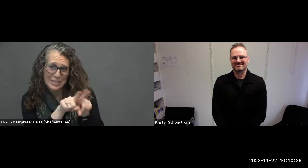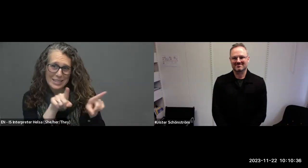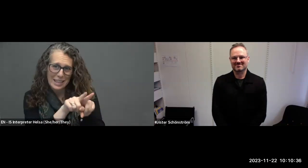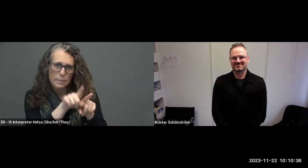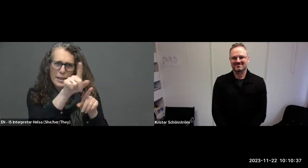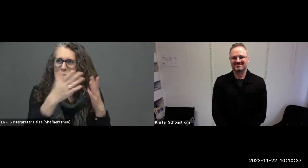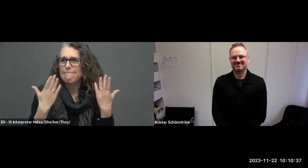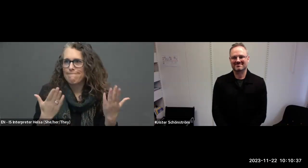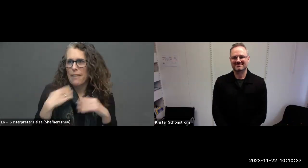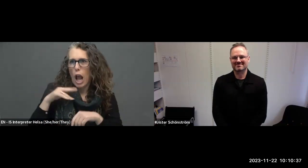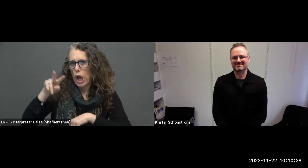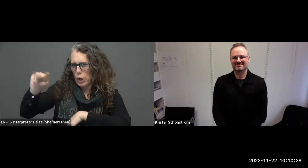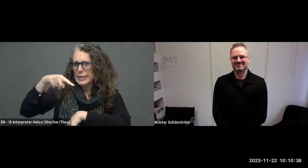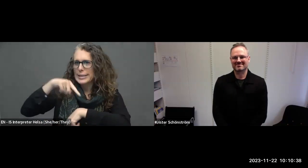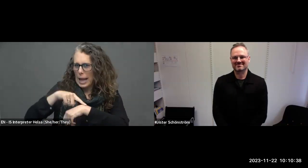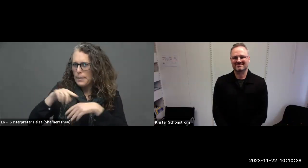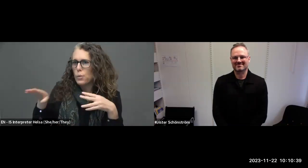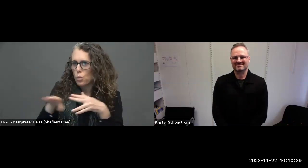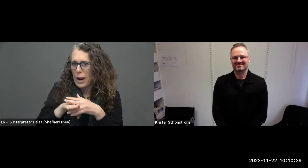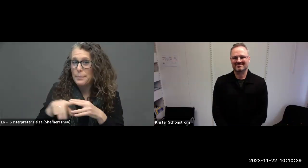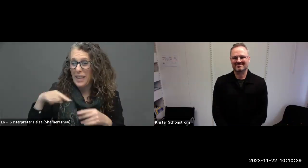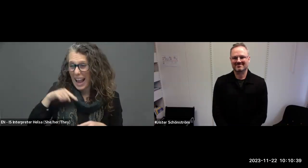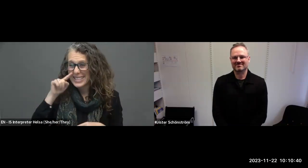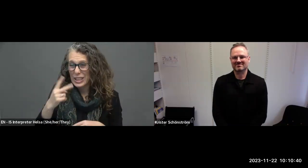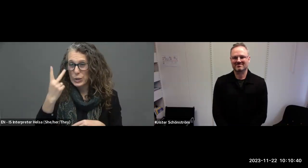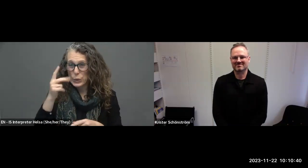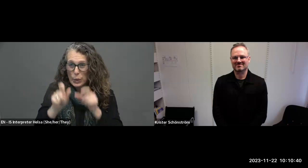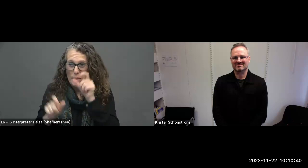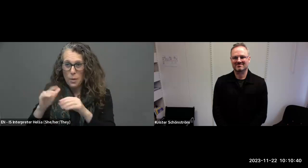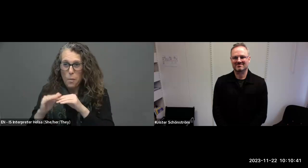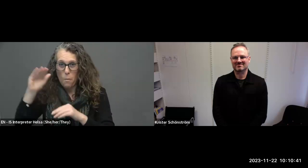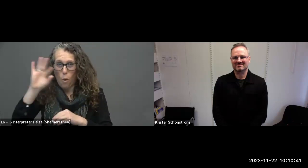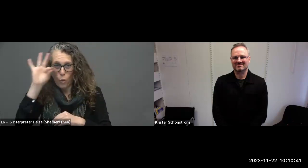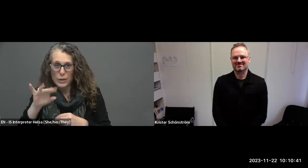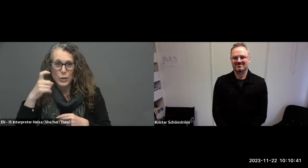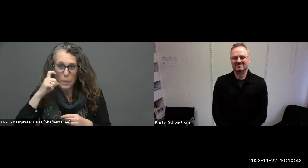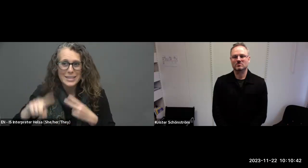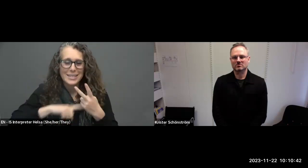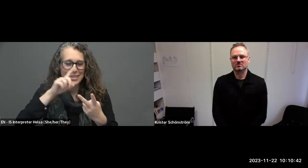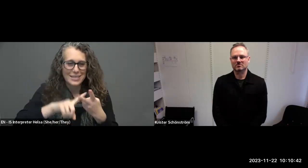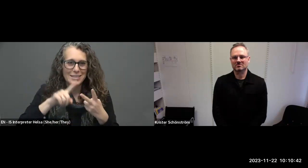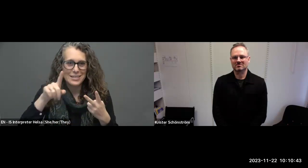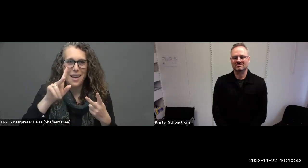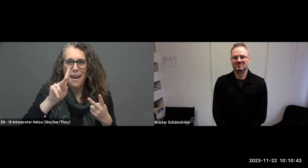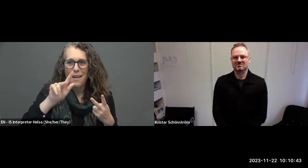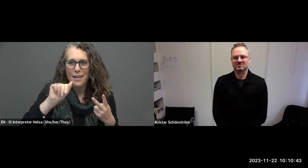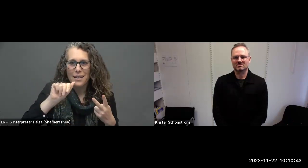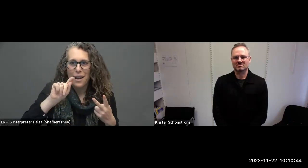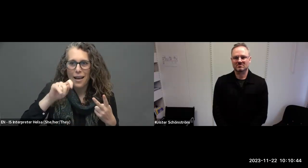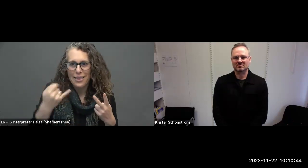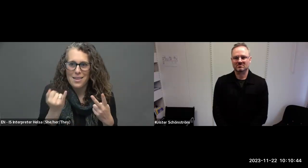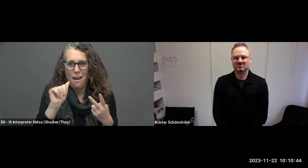now at the break time. There were two more questions, one from Tobias Haug and one from Katja Tissi. So